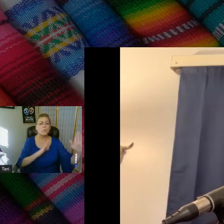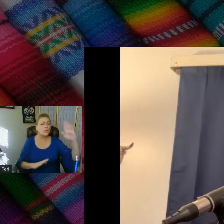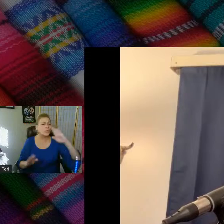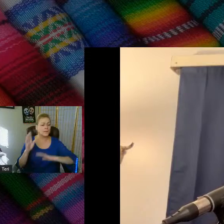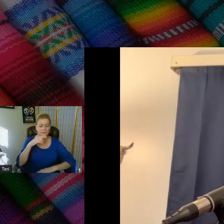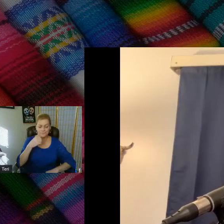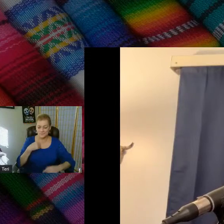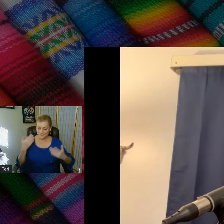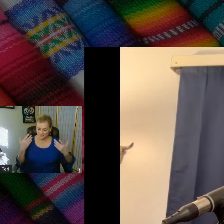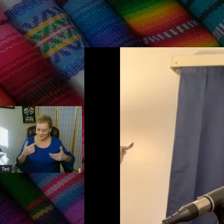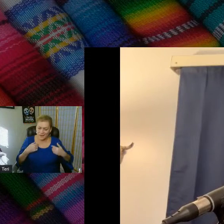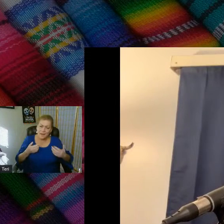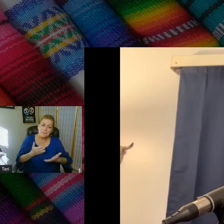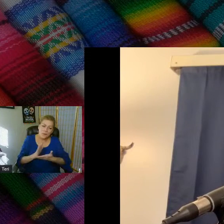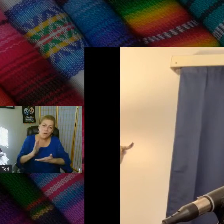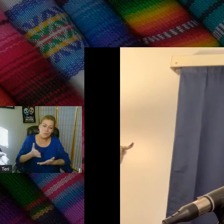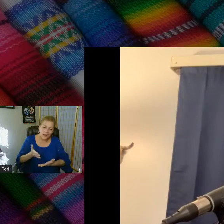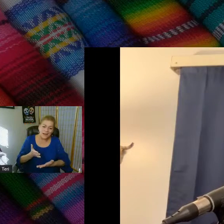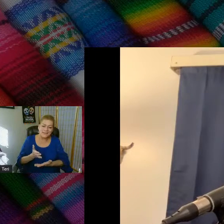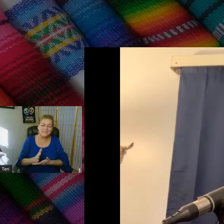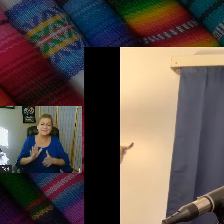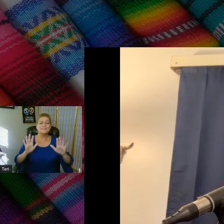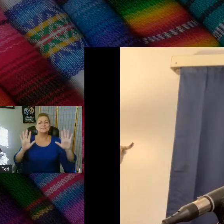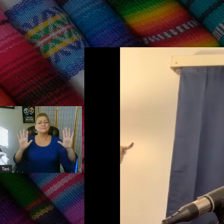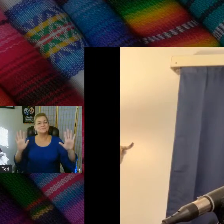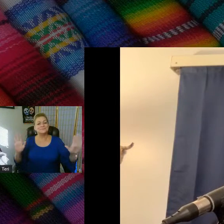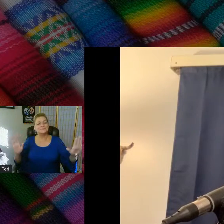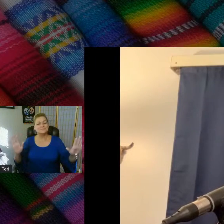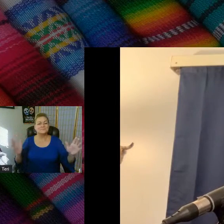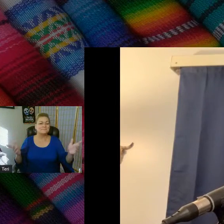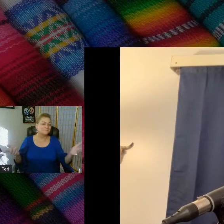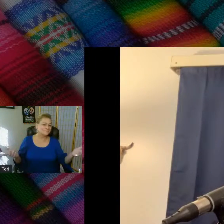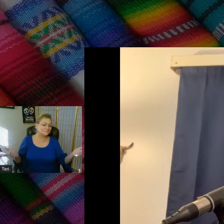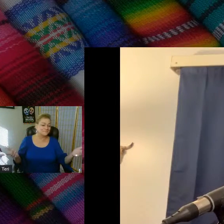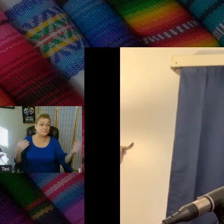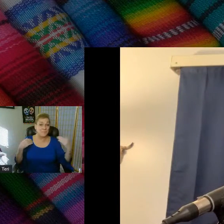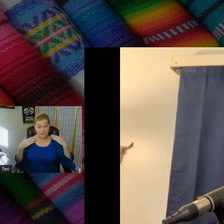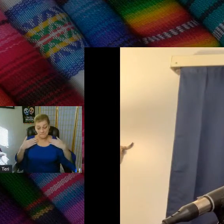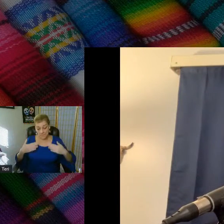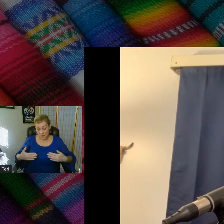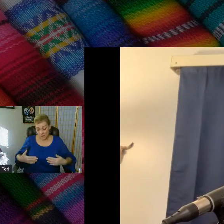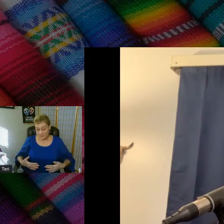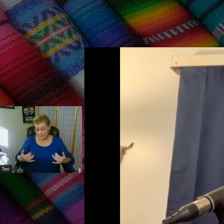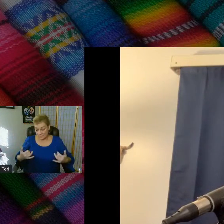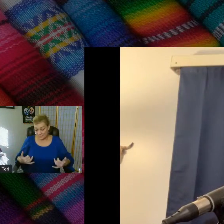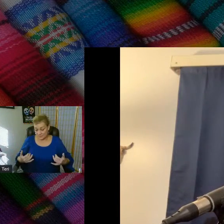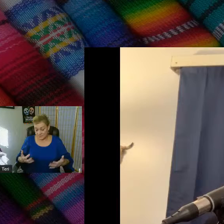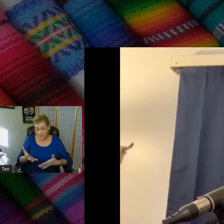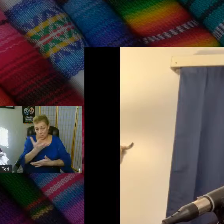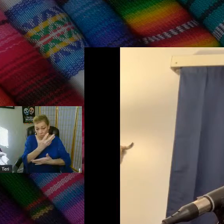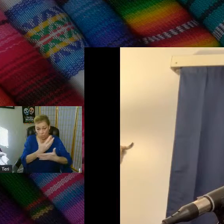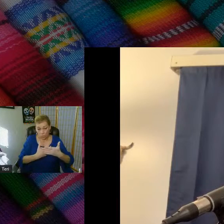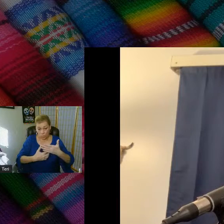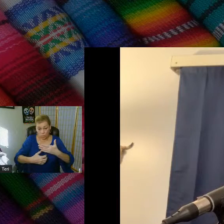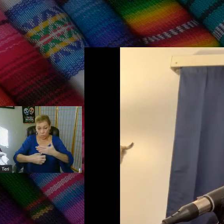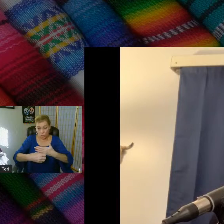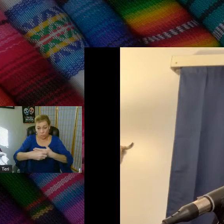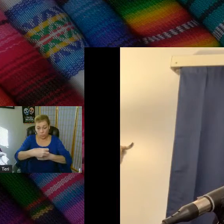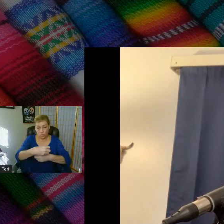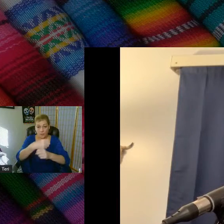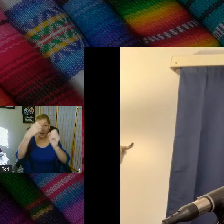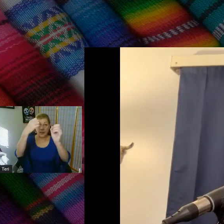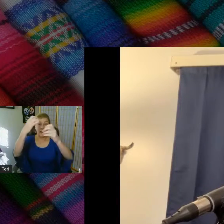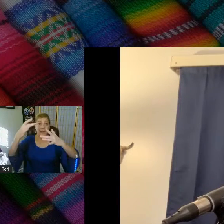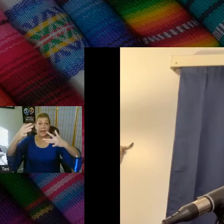I am alright. That body I had, let it fade into the light. That